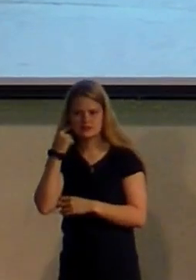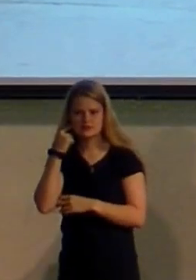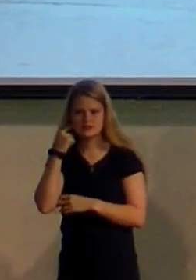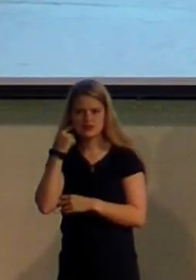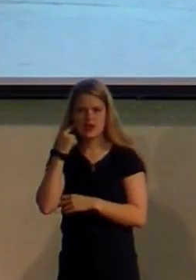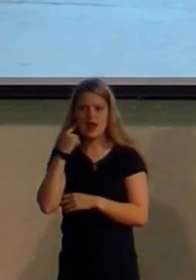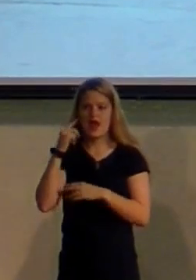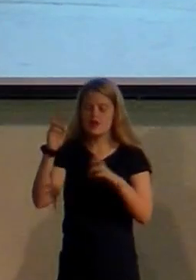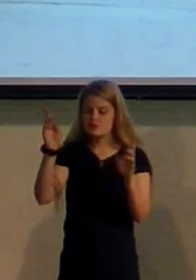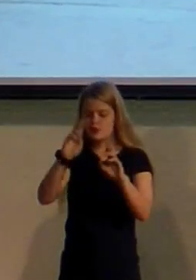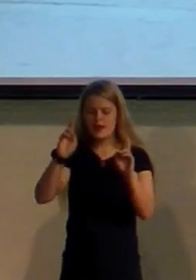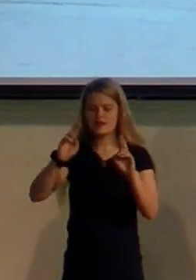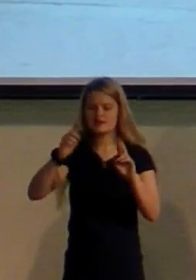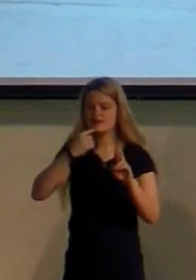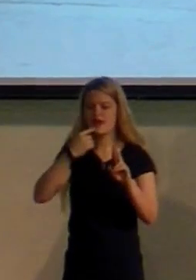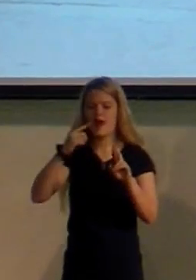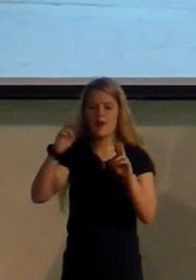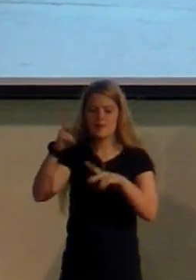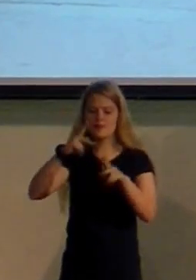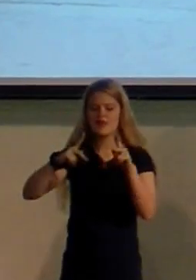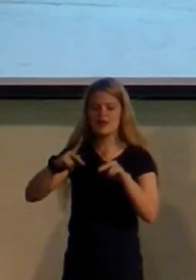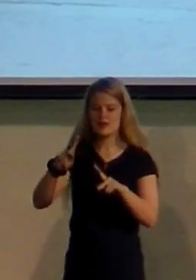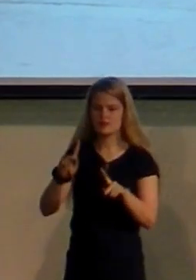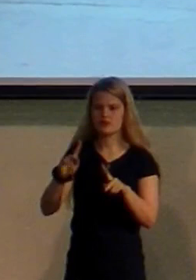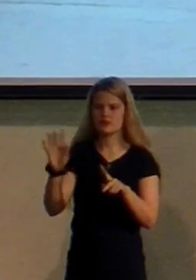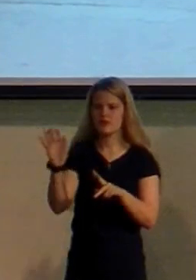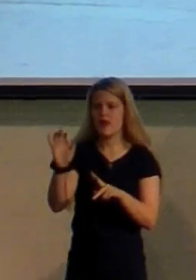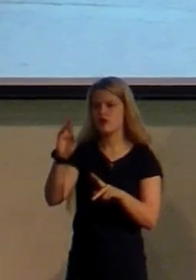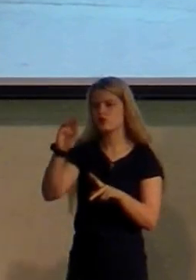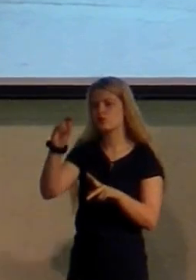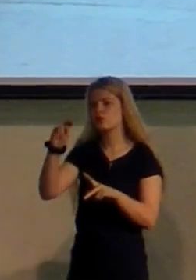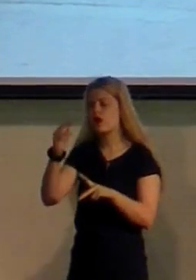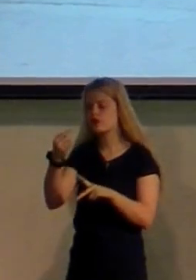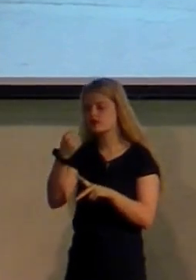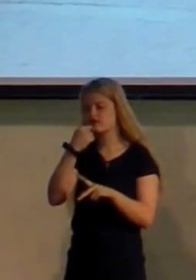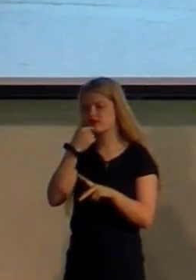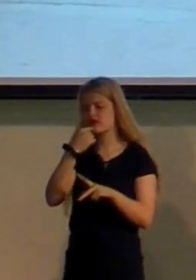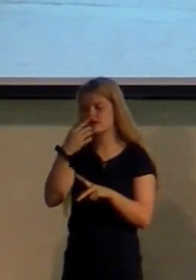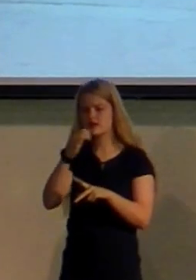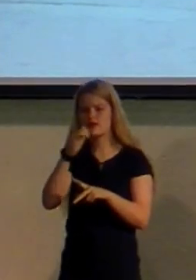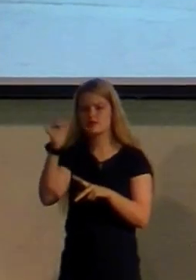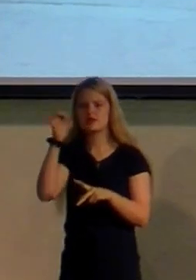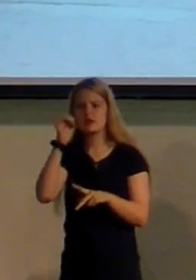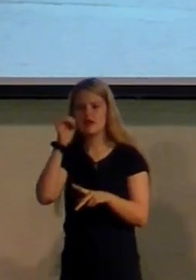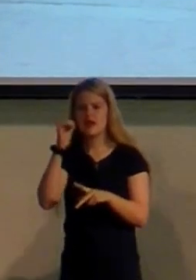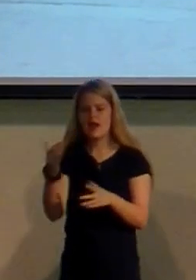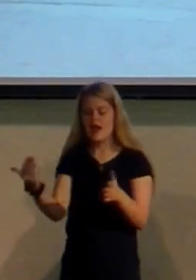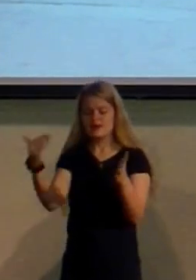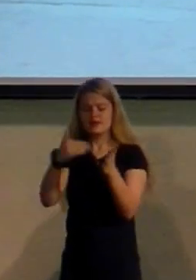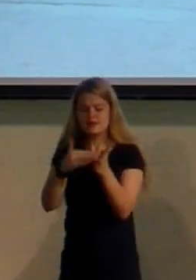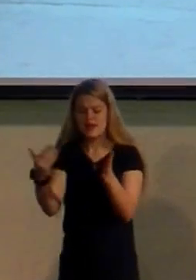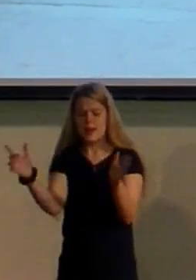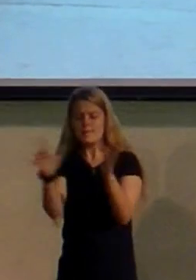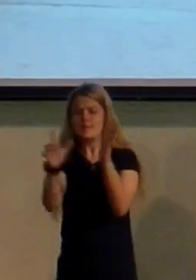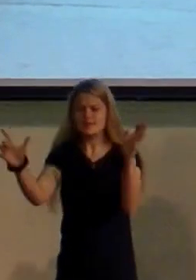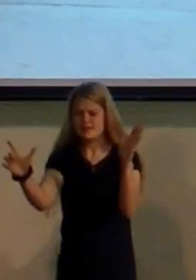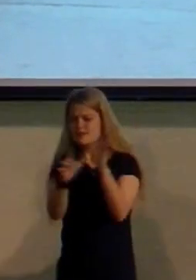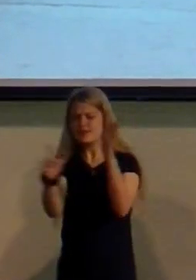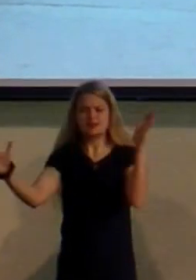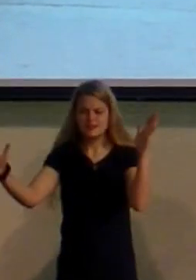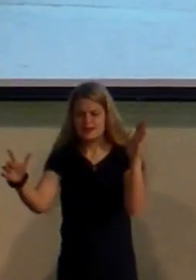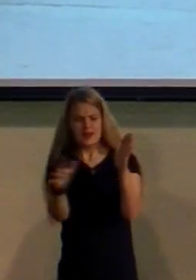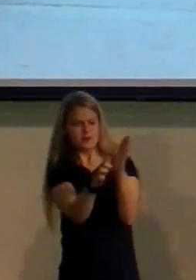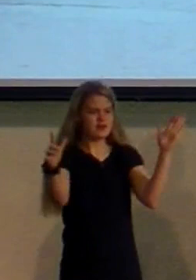tell them. And like Ron was telling us yesterday, over and over again, Mark says, "And immediately, and immediately, and immediately,